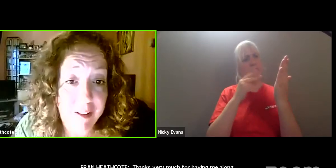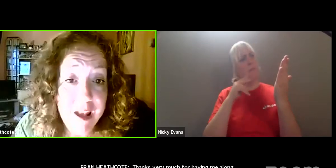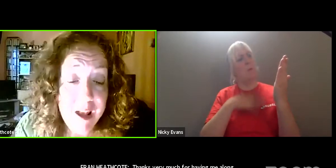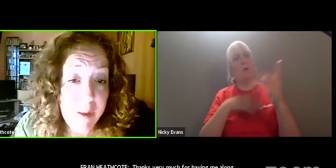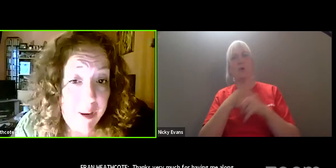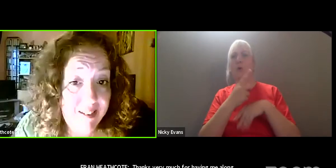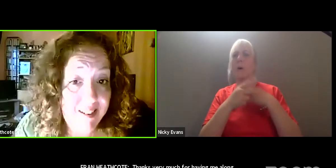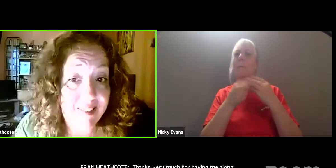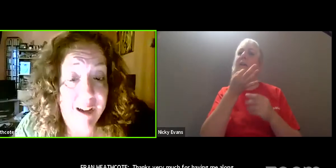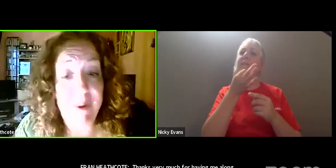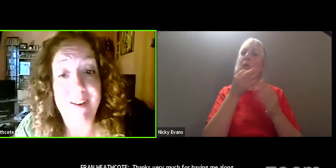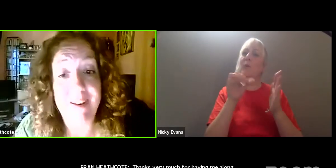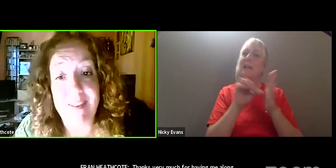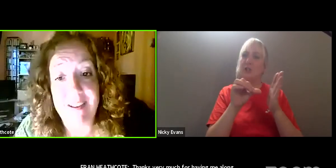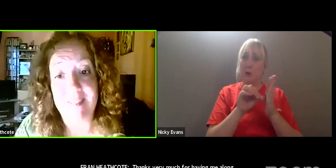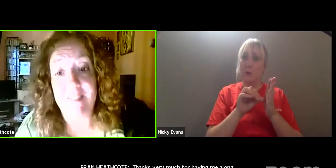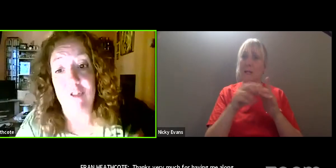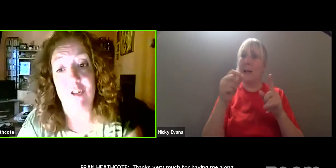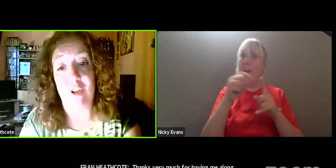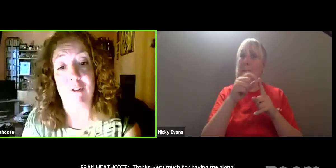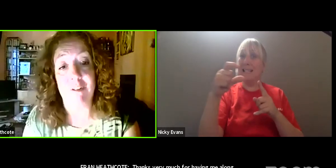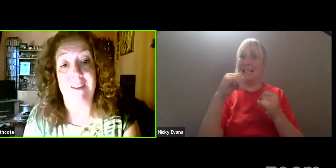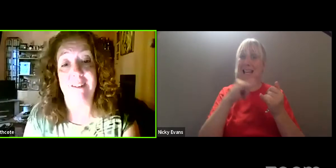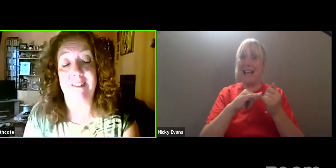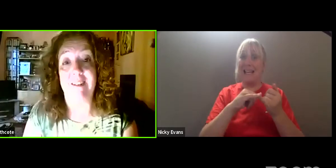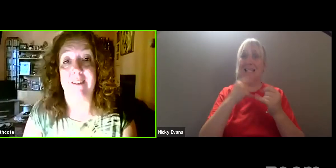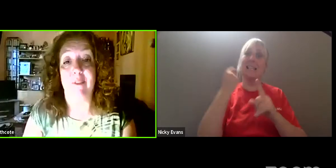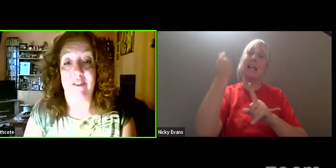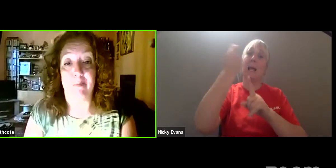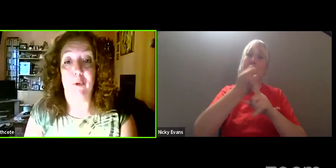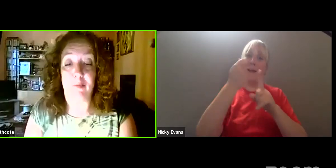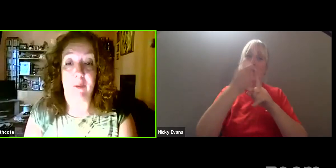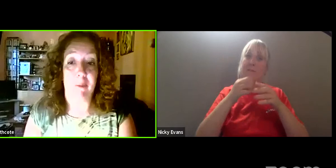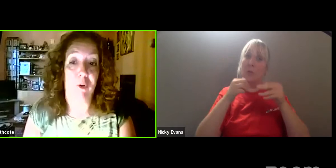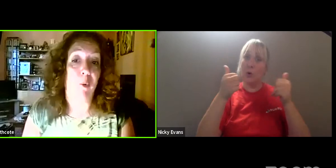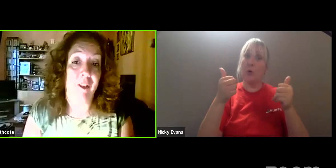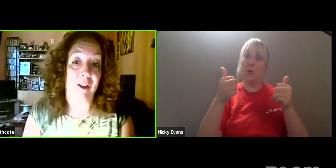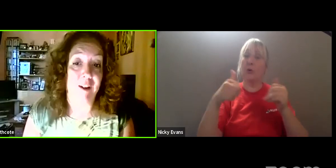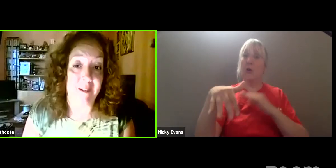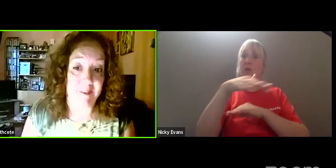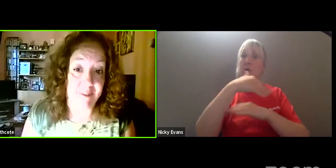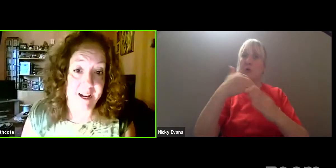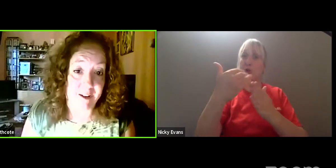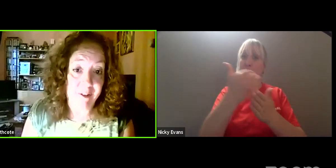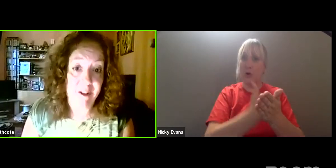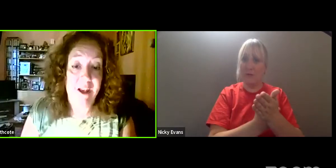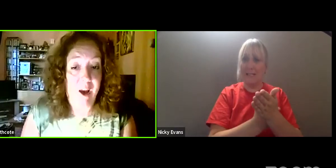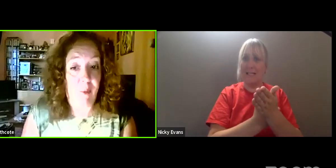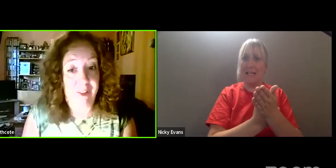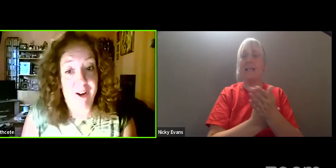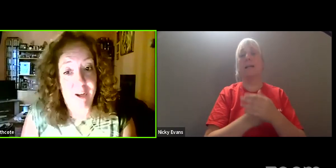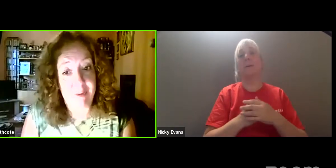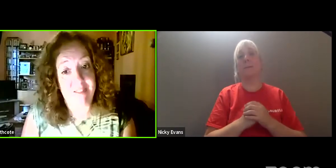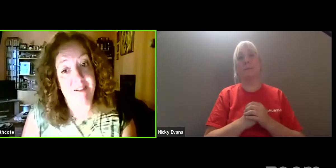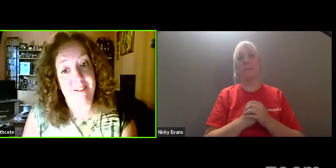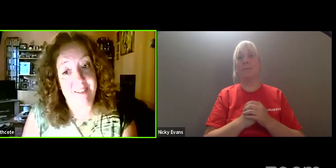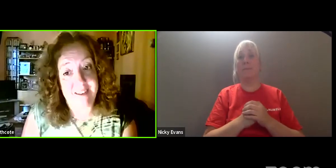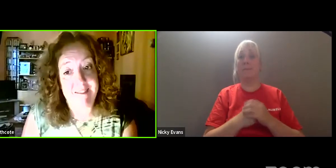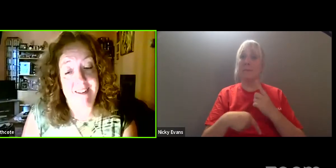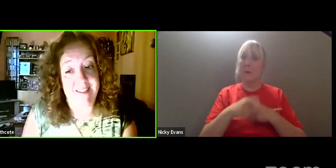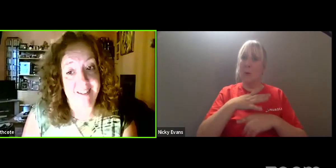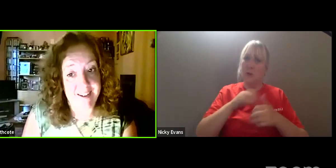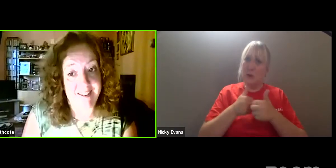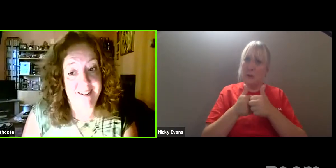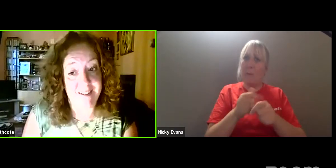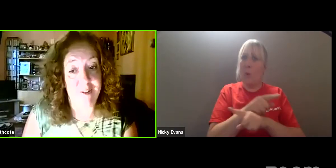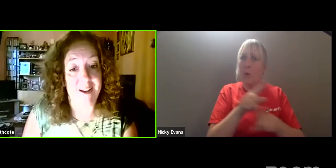with. PCS campaigns for decent social security and a system that supports people, not one that grinds them down. And when the arguments around